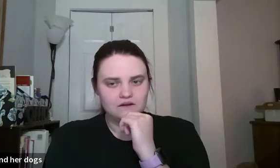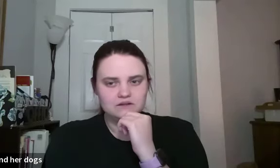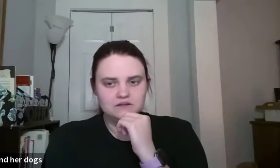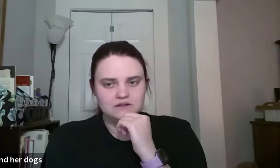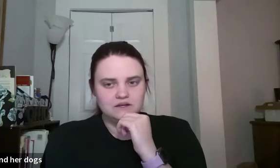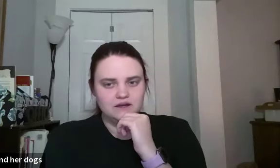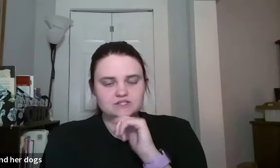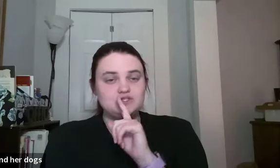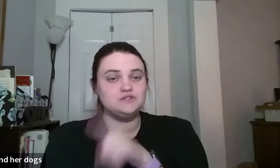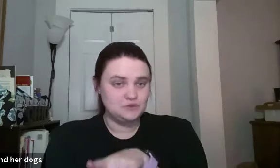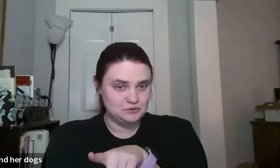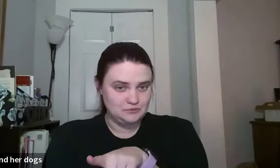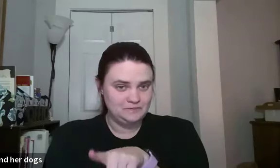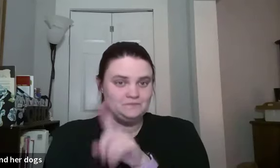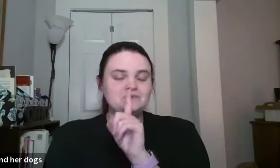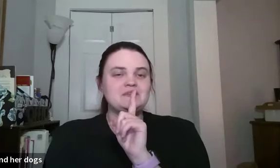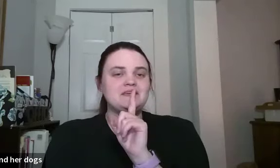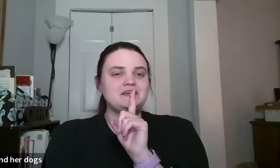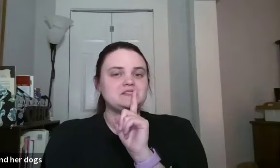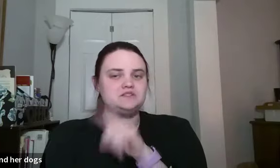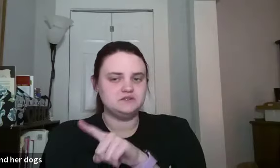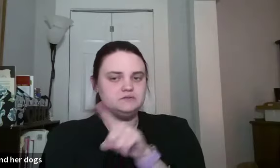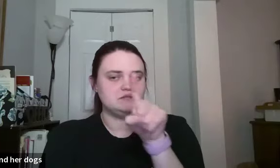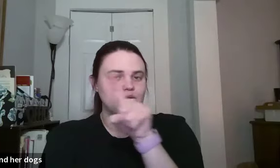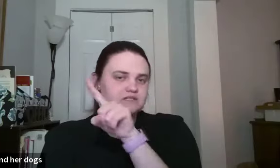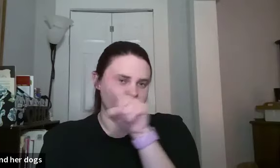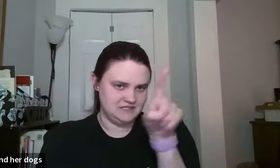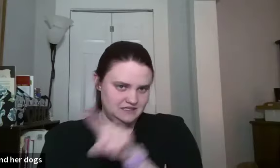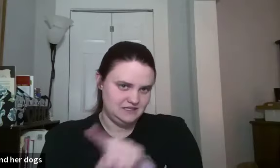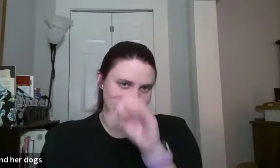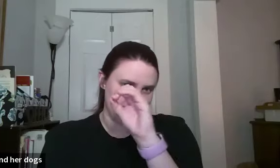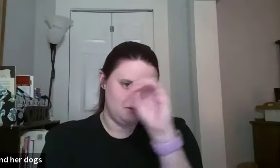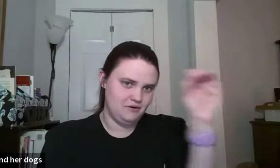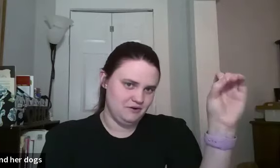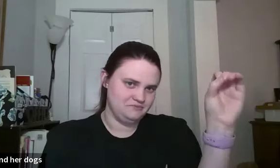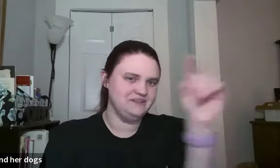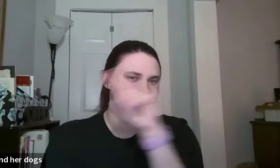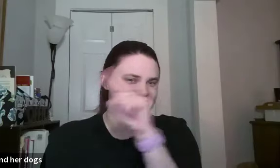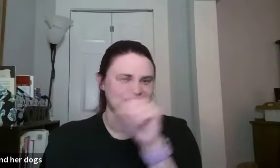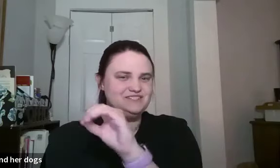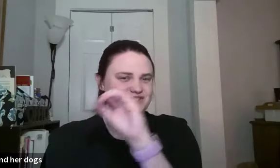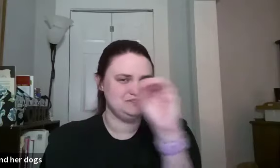koala. Zoo. Zoo is going to be Z-O-O.